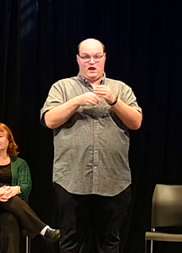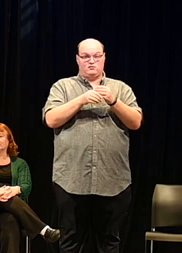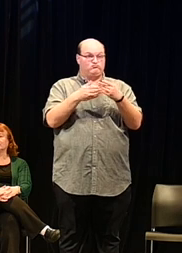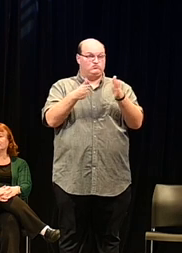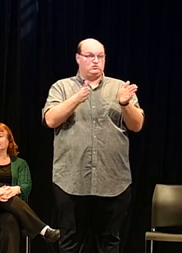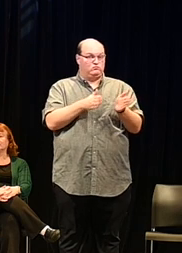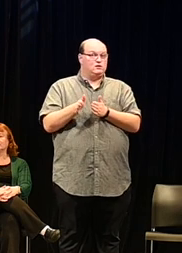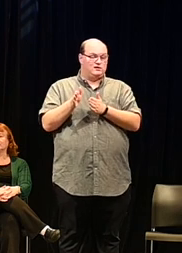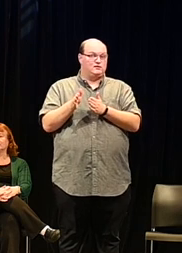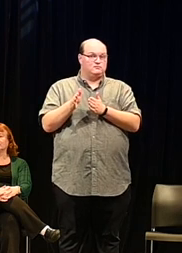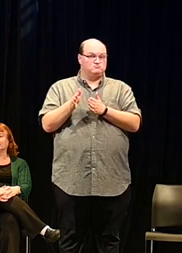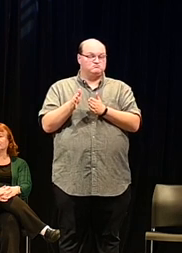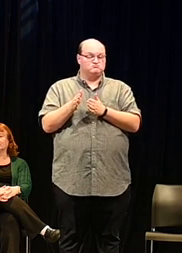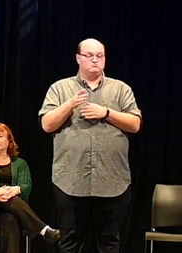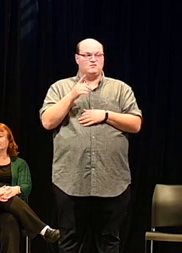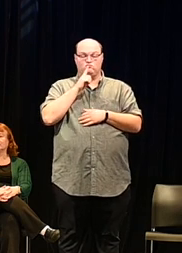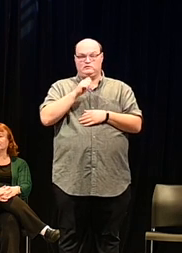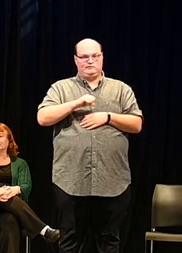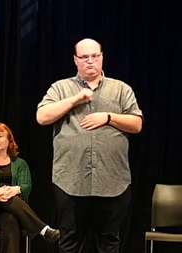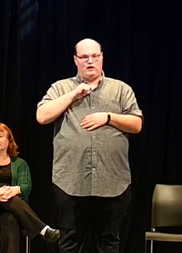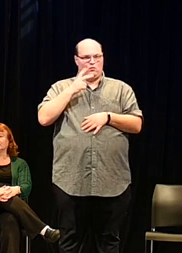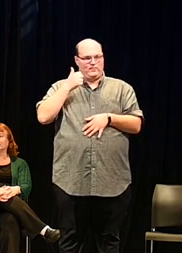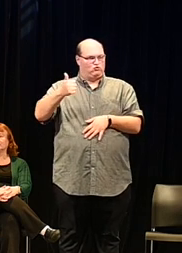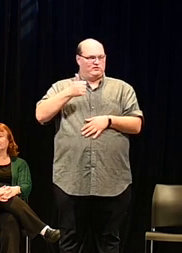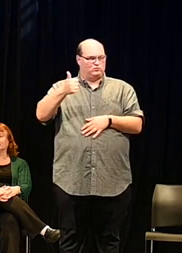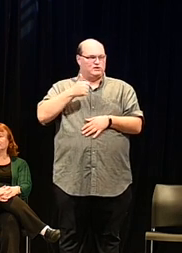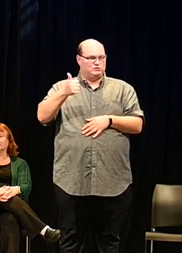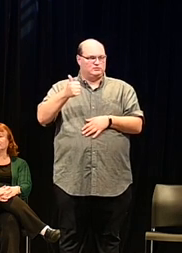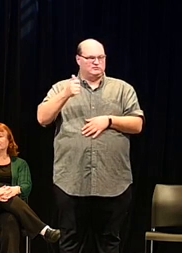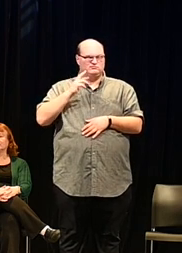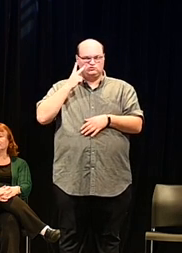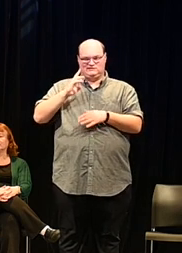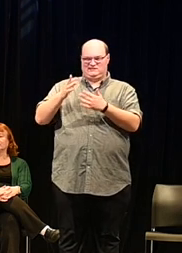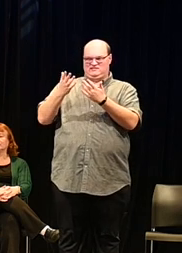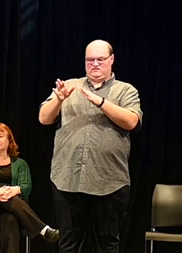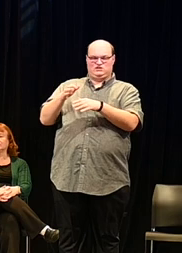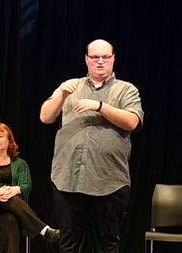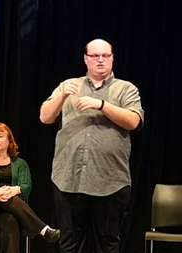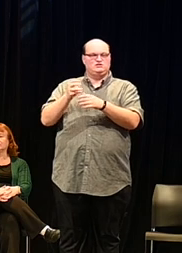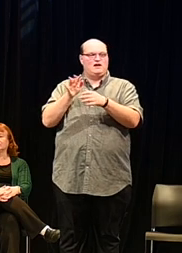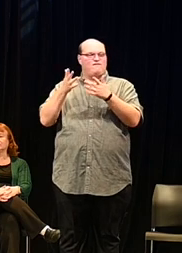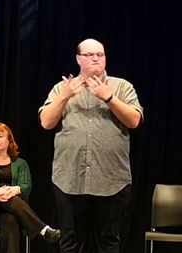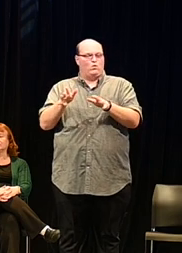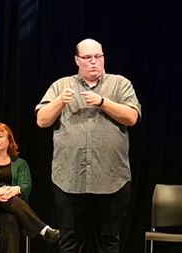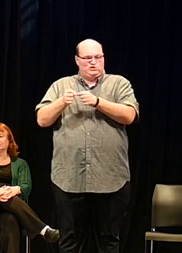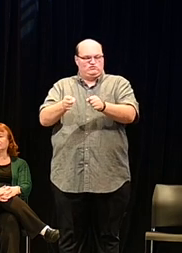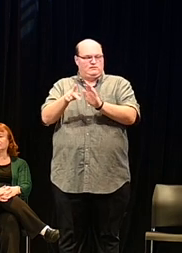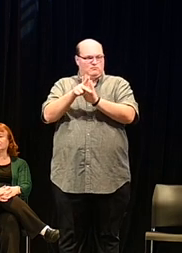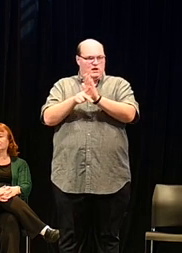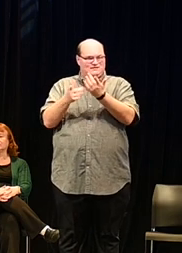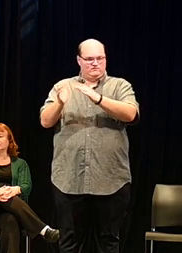plan, and very proud through the transportation area to have complete streets policy fully implemented.